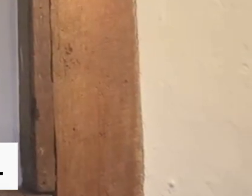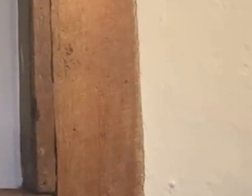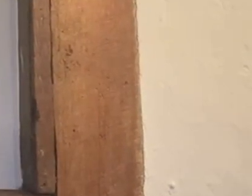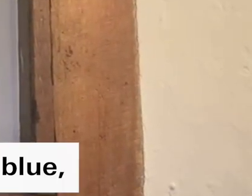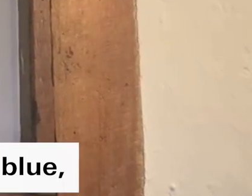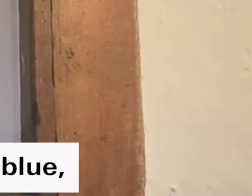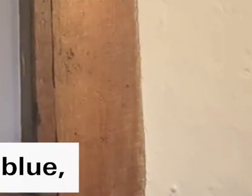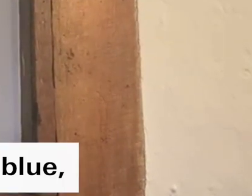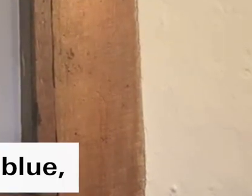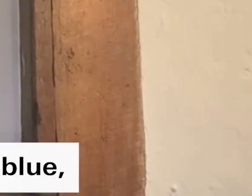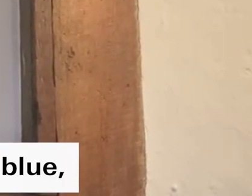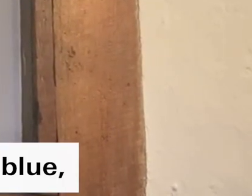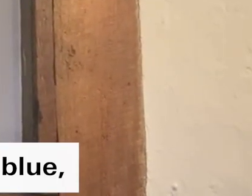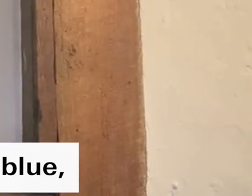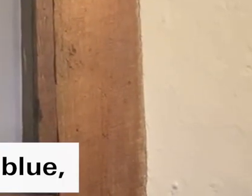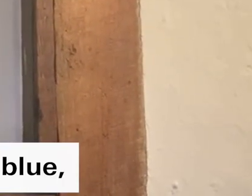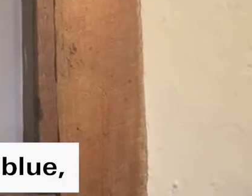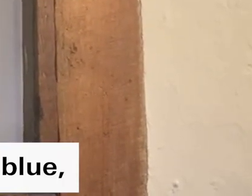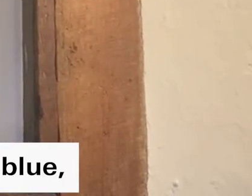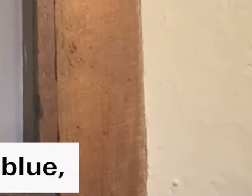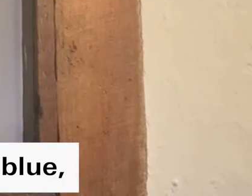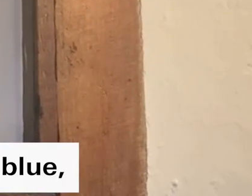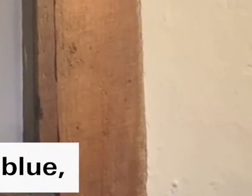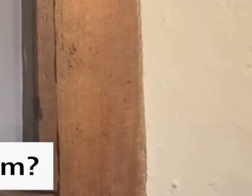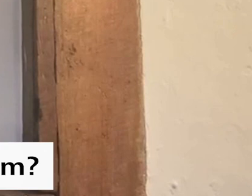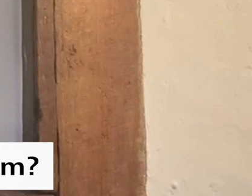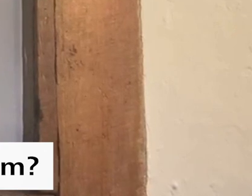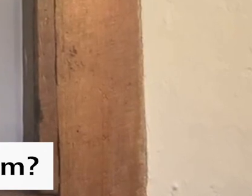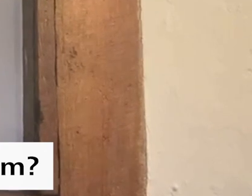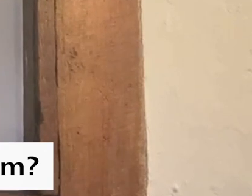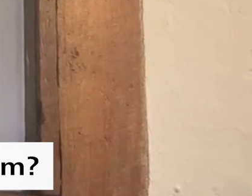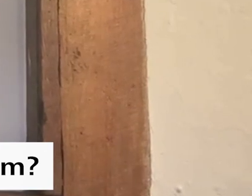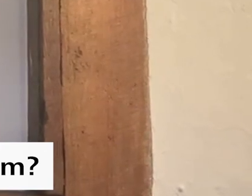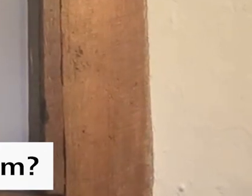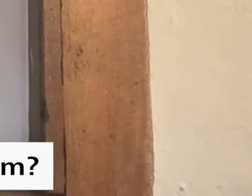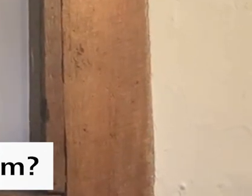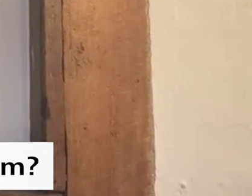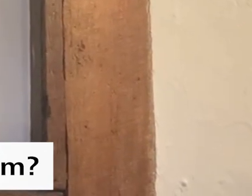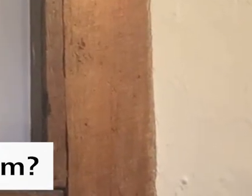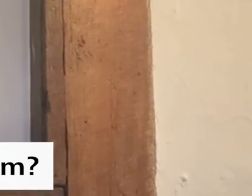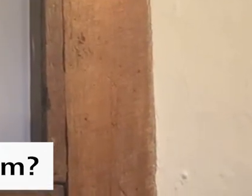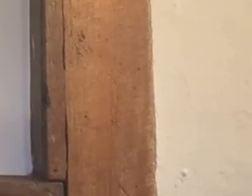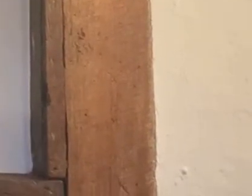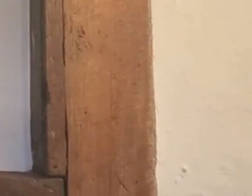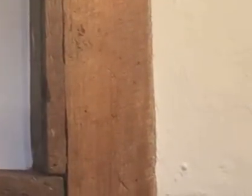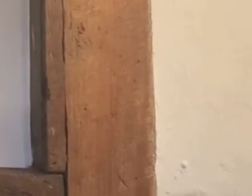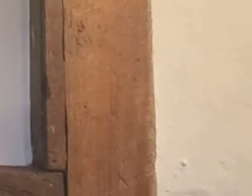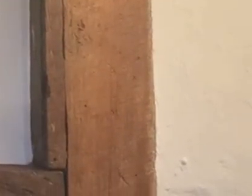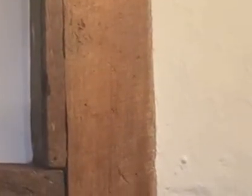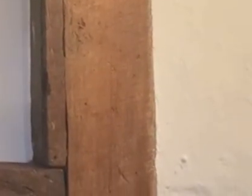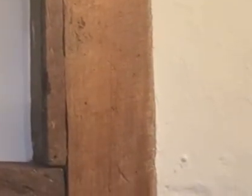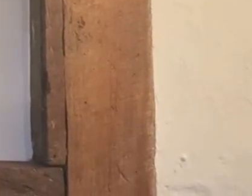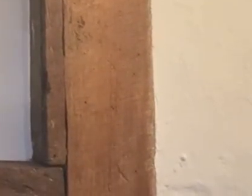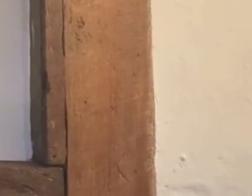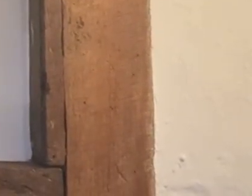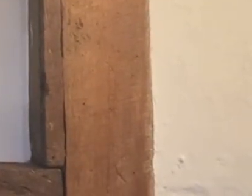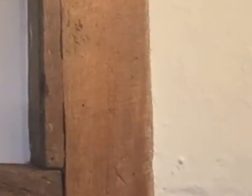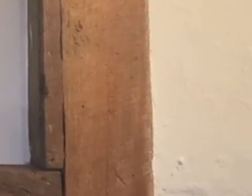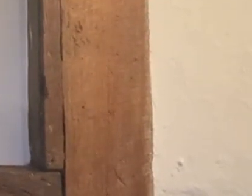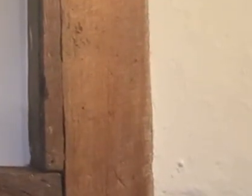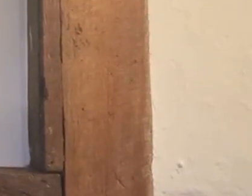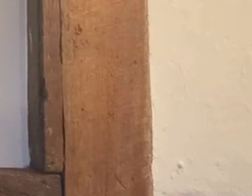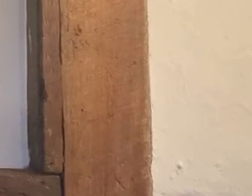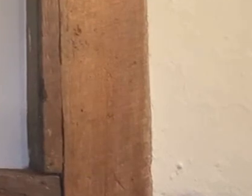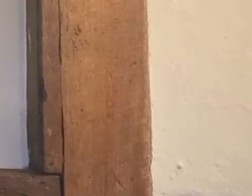attack. Roses are red, violets are blue, but what colour is autism? I have not a clue. Take me,